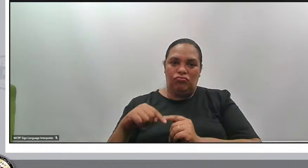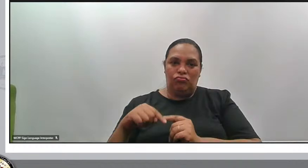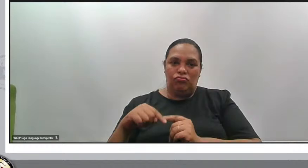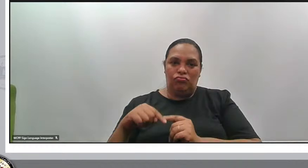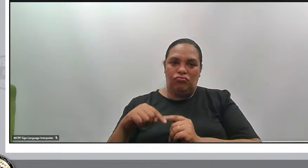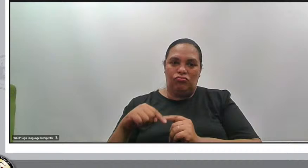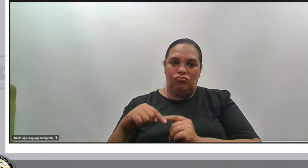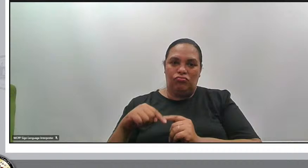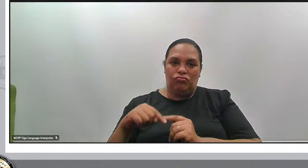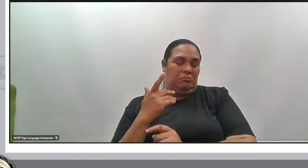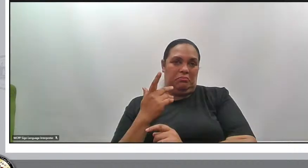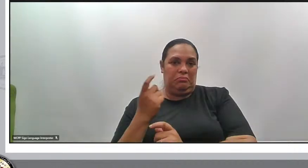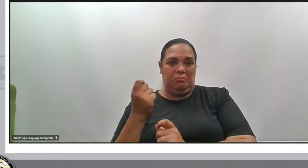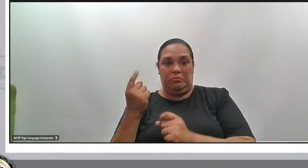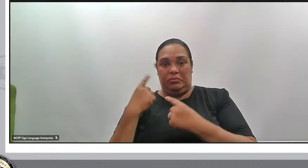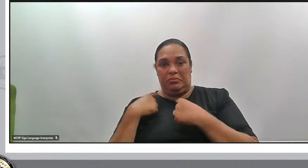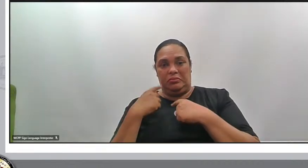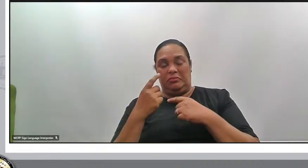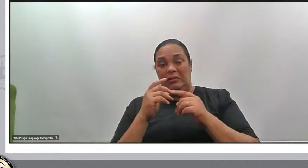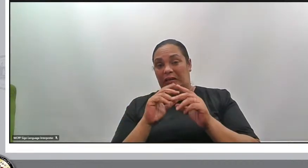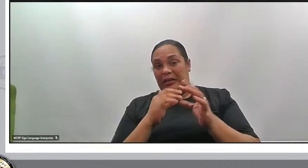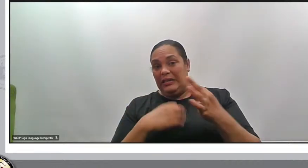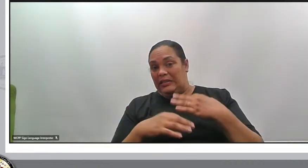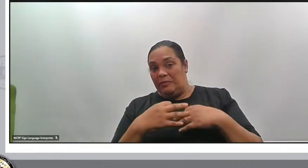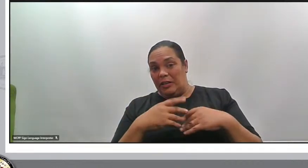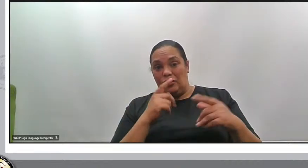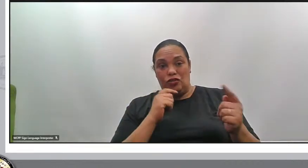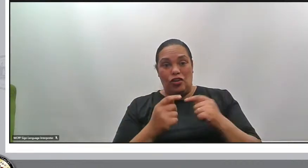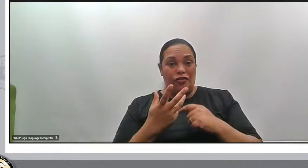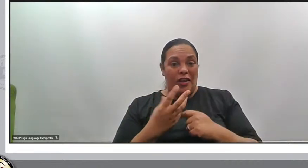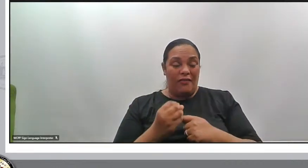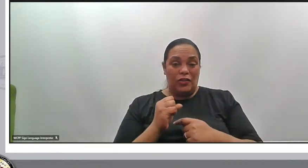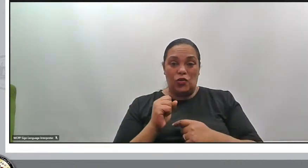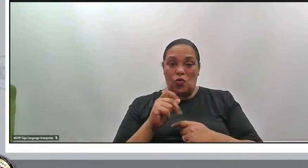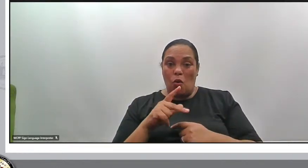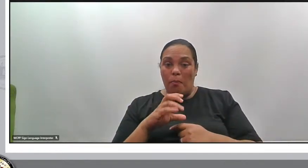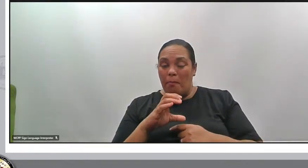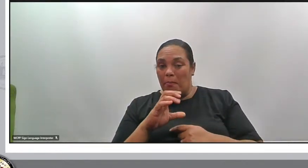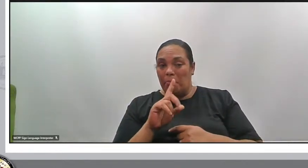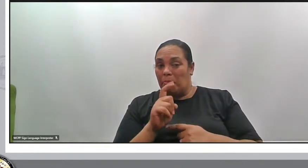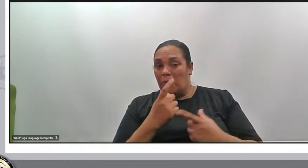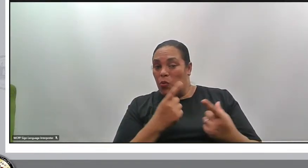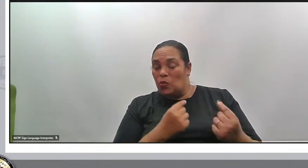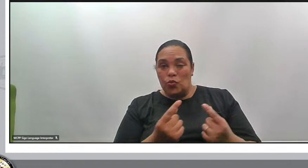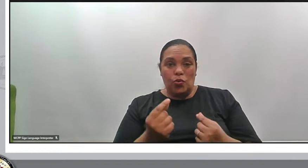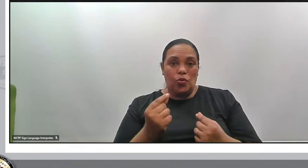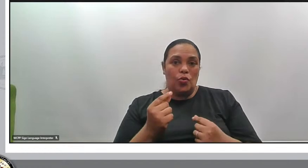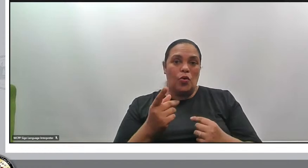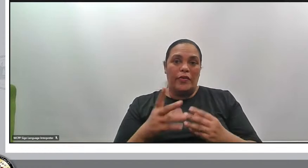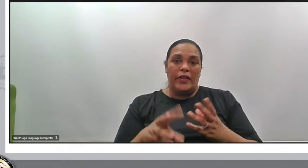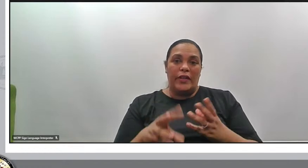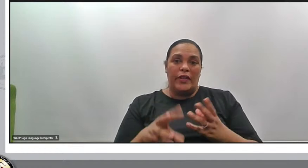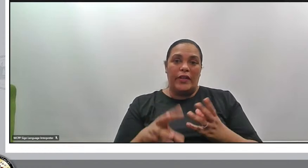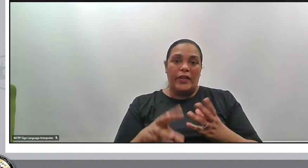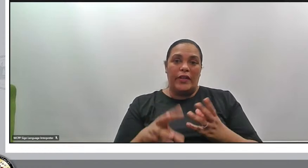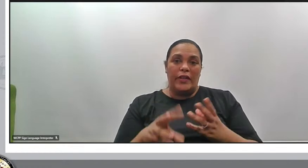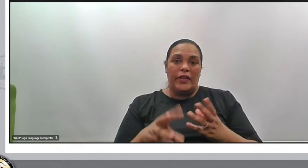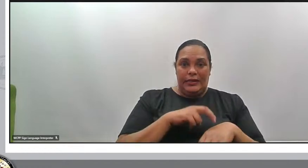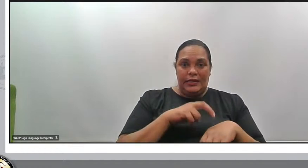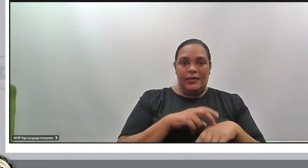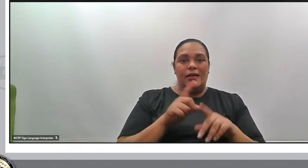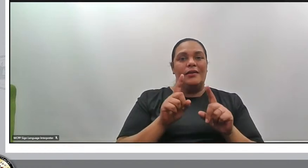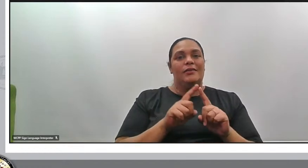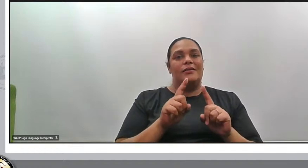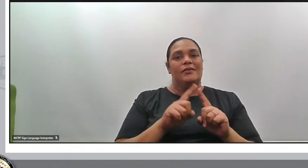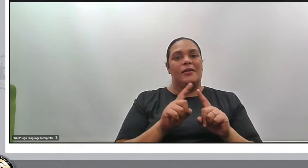want to understand whether there's been a change in the scope of what is going to be done, that extra funding is required, and